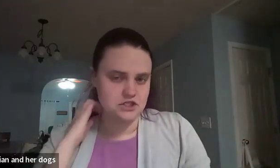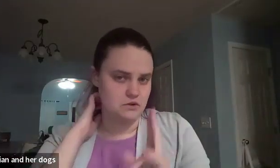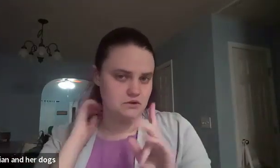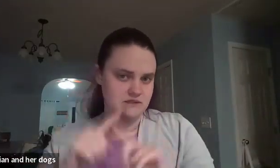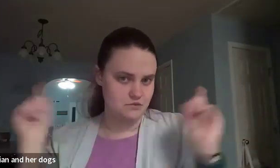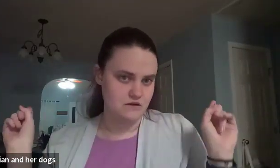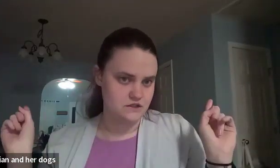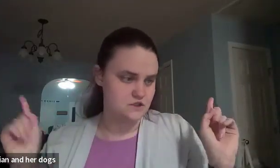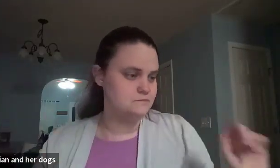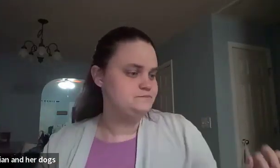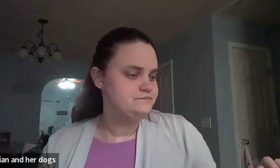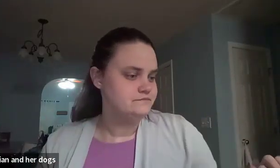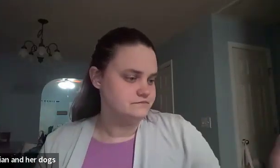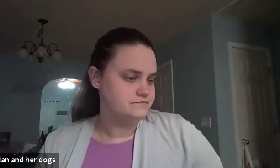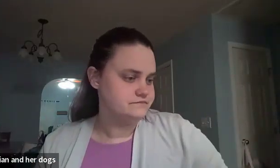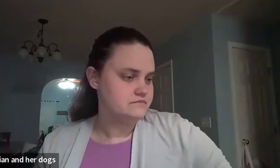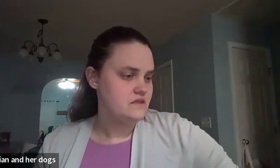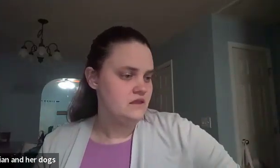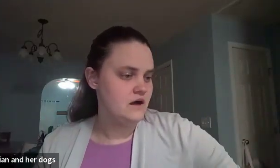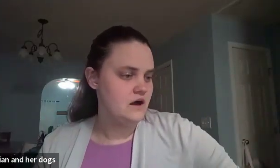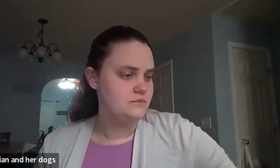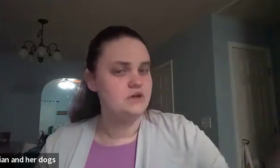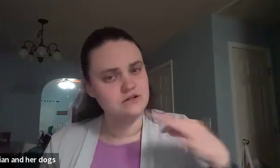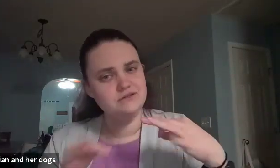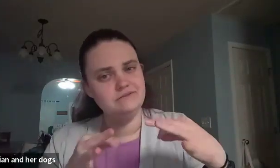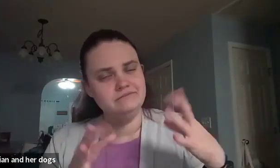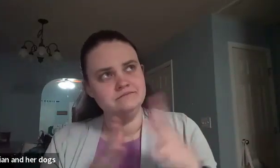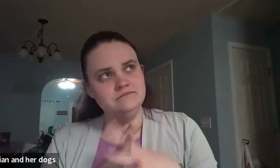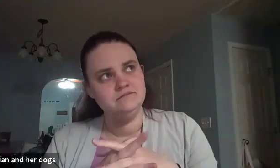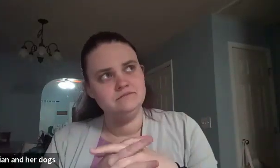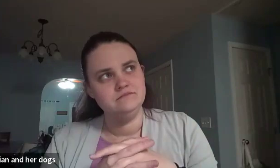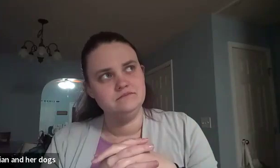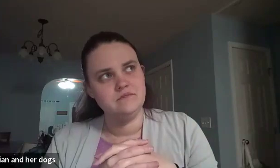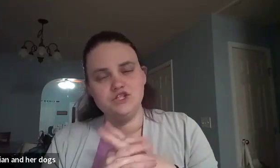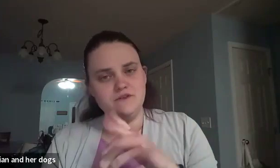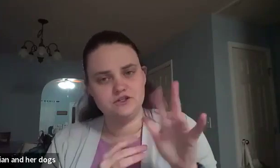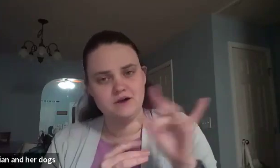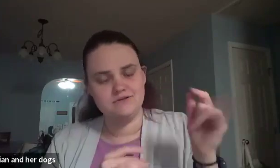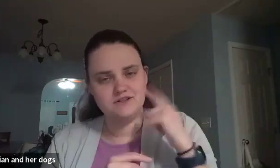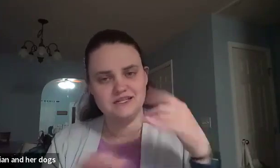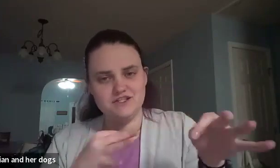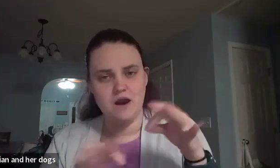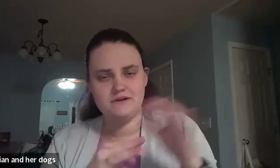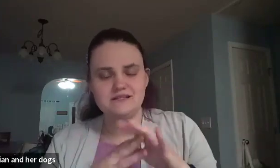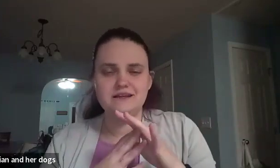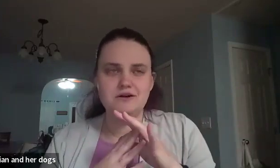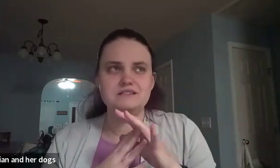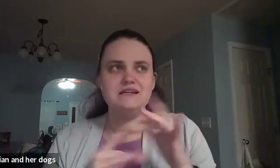usually will separate the two. You can also just fingerspell. I was going to say describe, and I was like, no, because